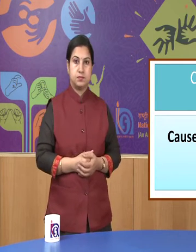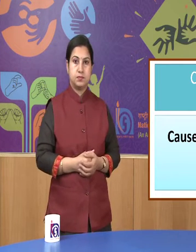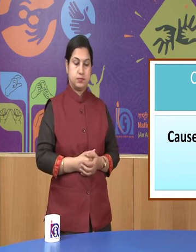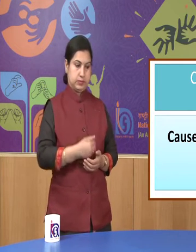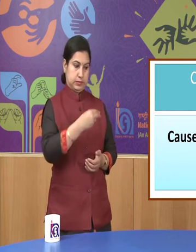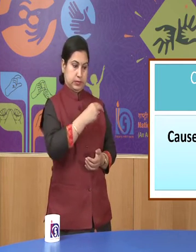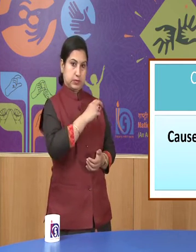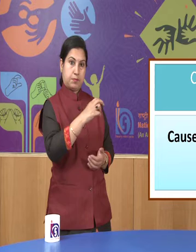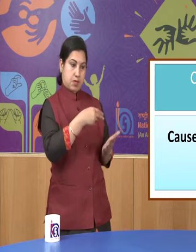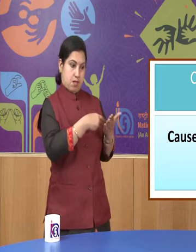Chapter's name is